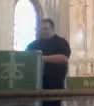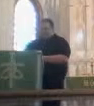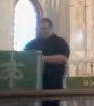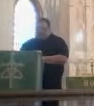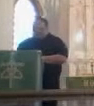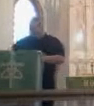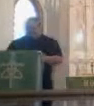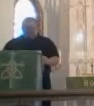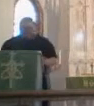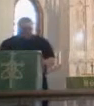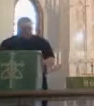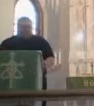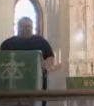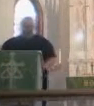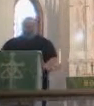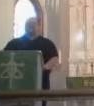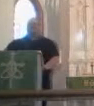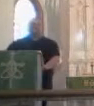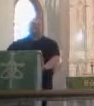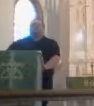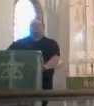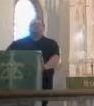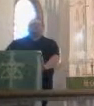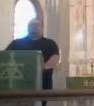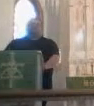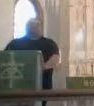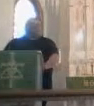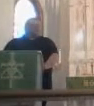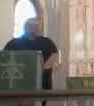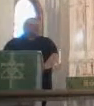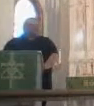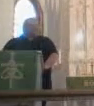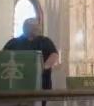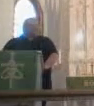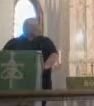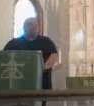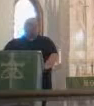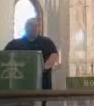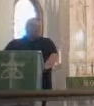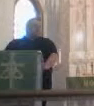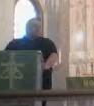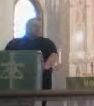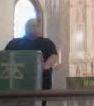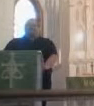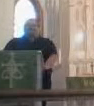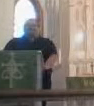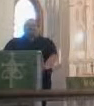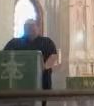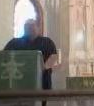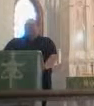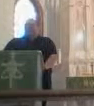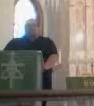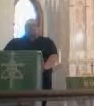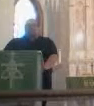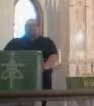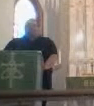Someone you loved and trusted broke that trust and broke your heart. And now you're not even